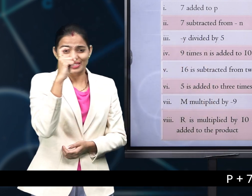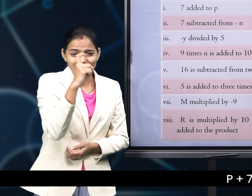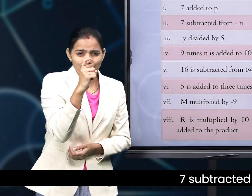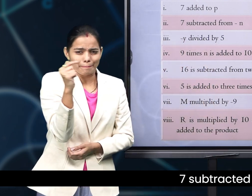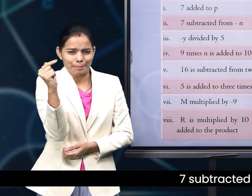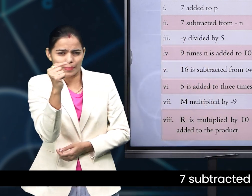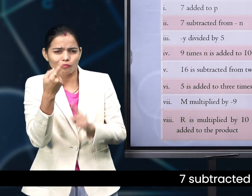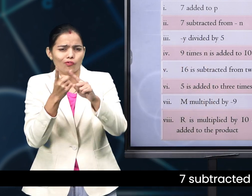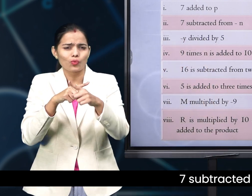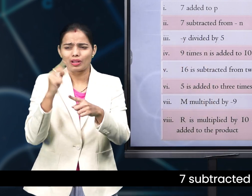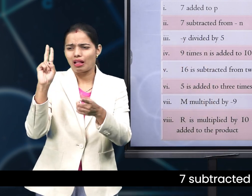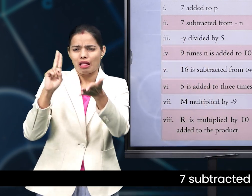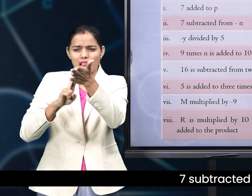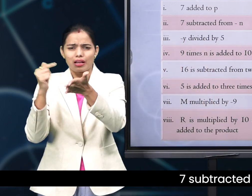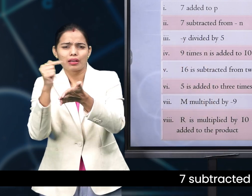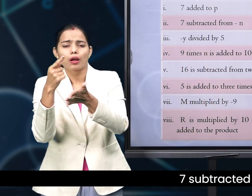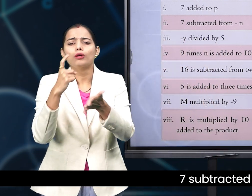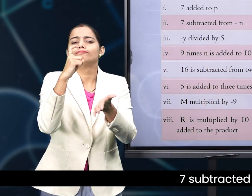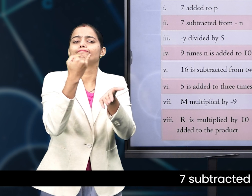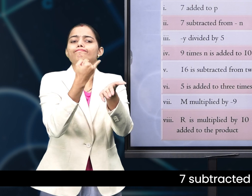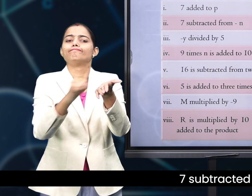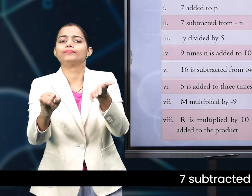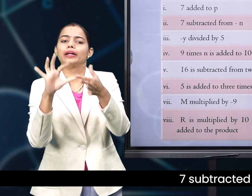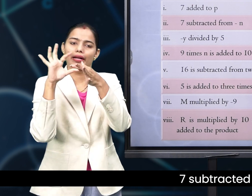Seven subtracted from minus n.